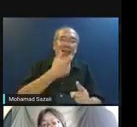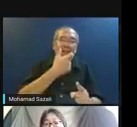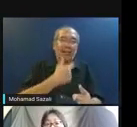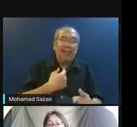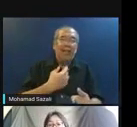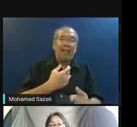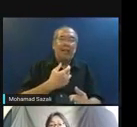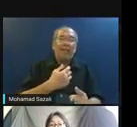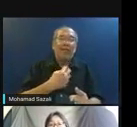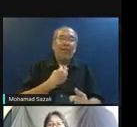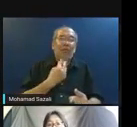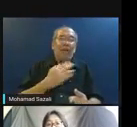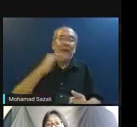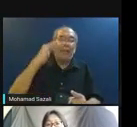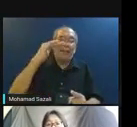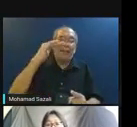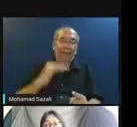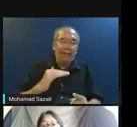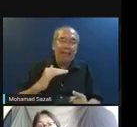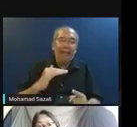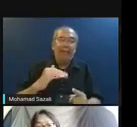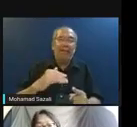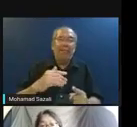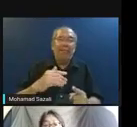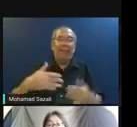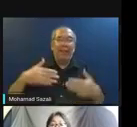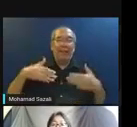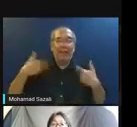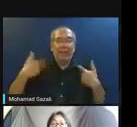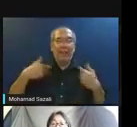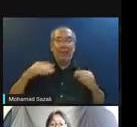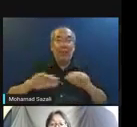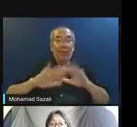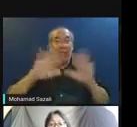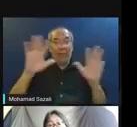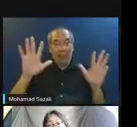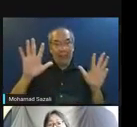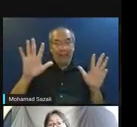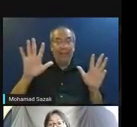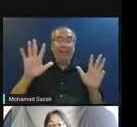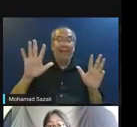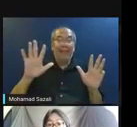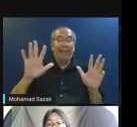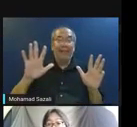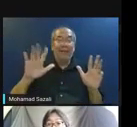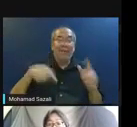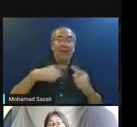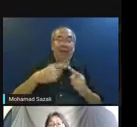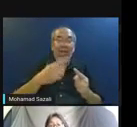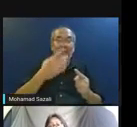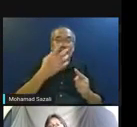pitch. So let's say if a person is deaf, obviously her pitch or his pitch are very low,